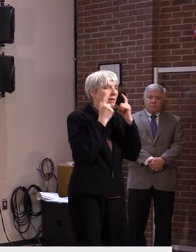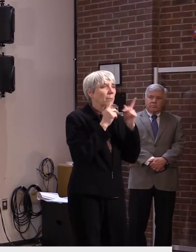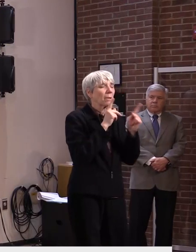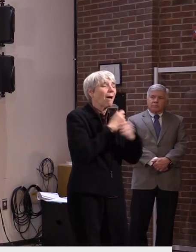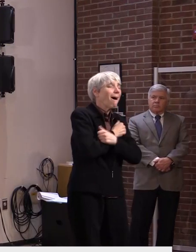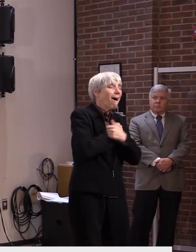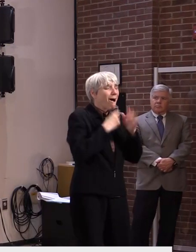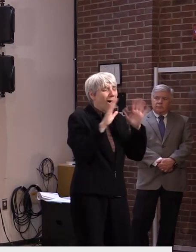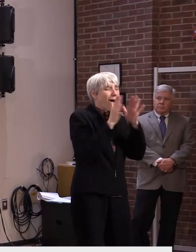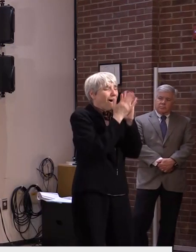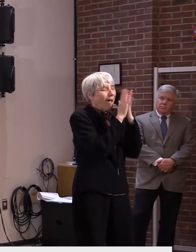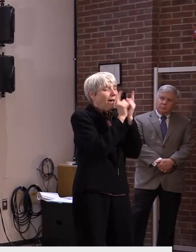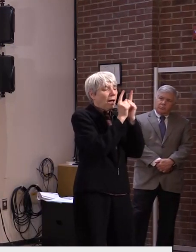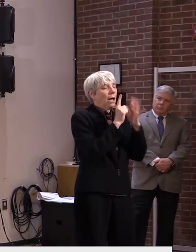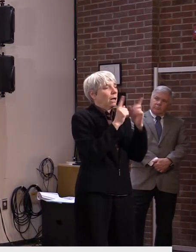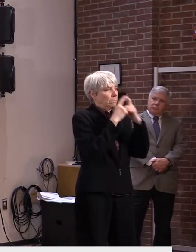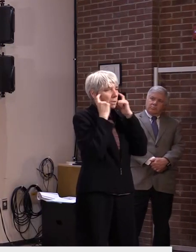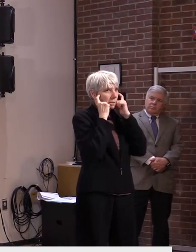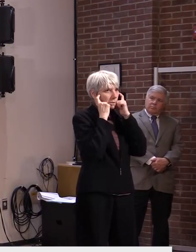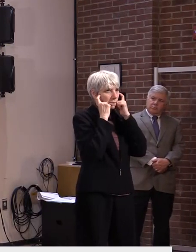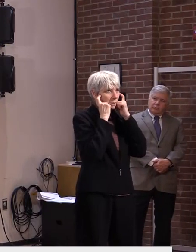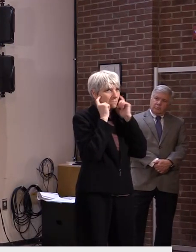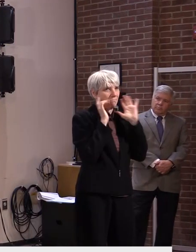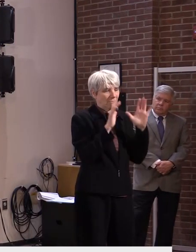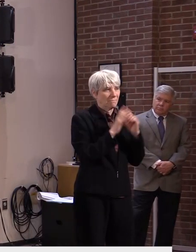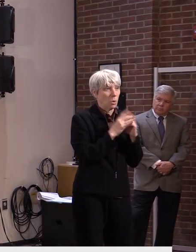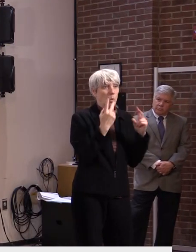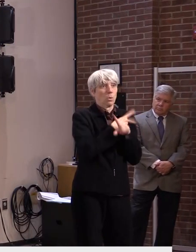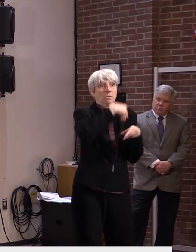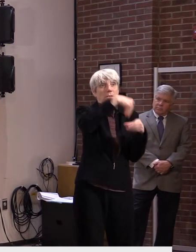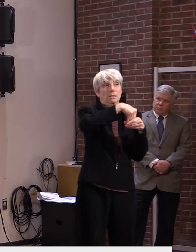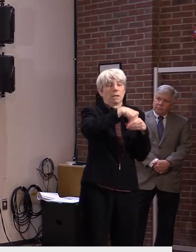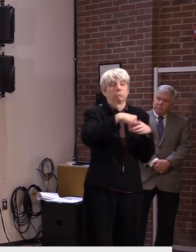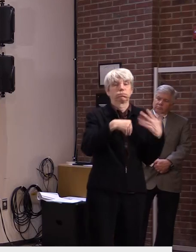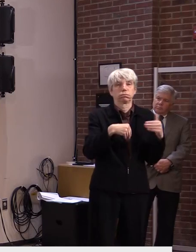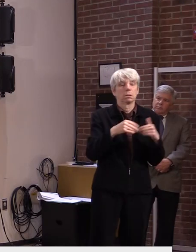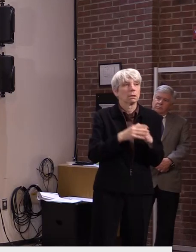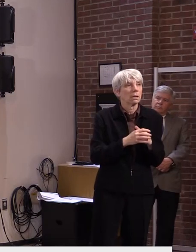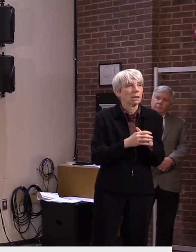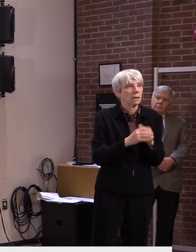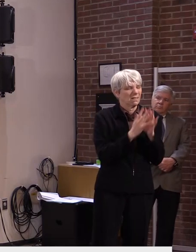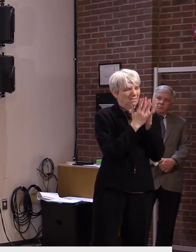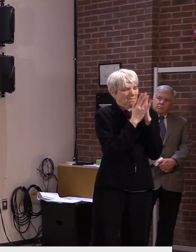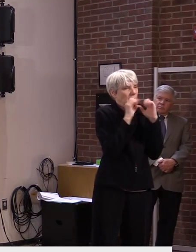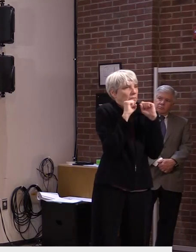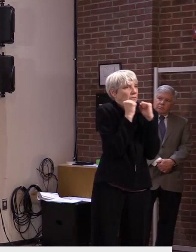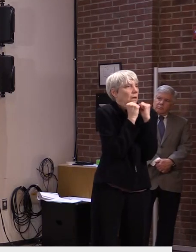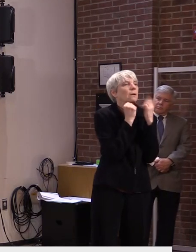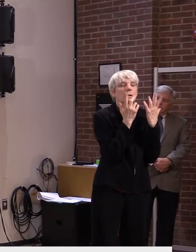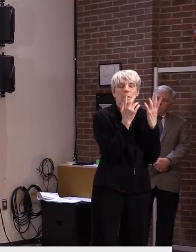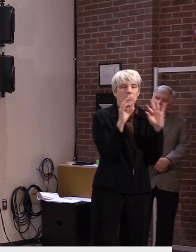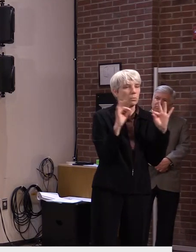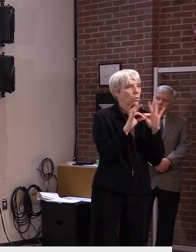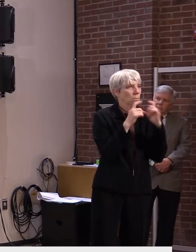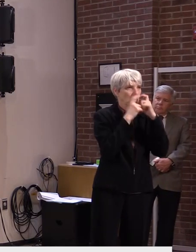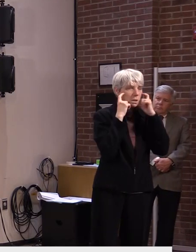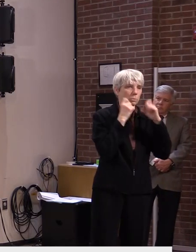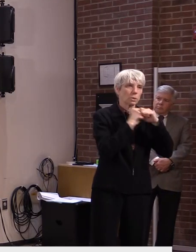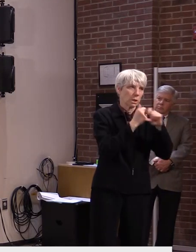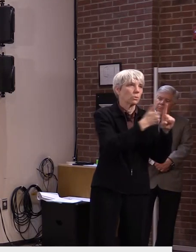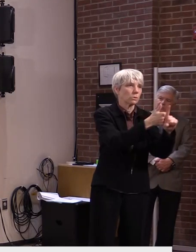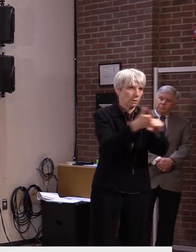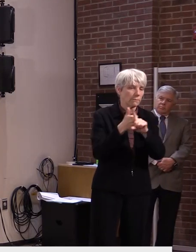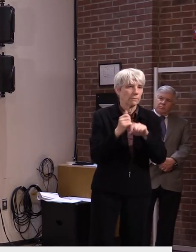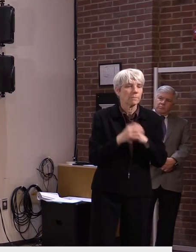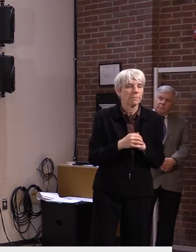people you don't know, and especially when you're inside in those tight conditions. When I see